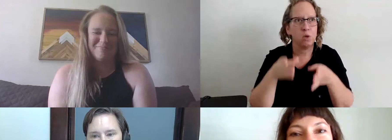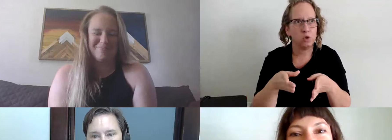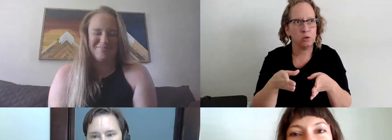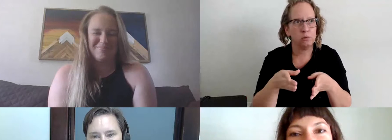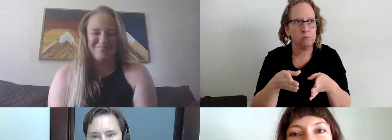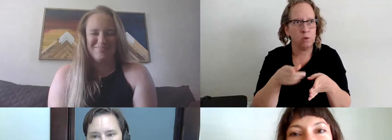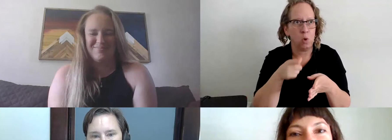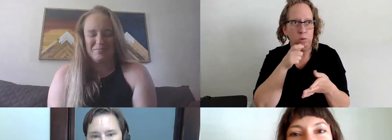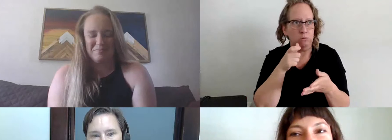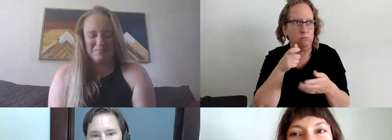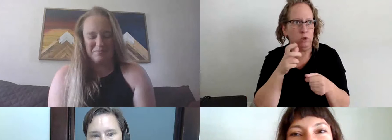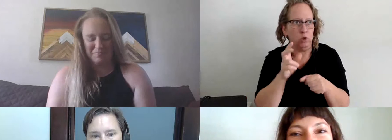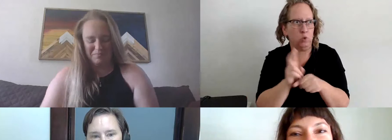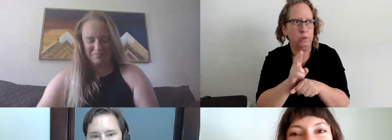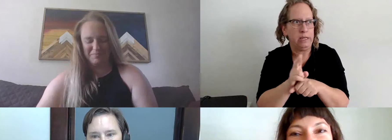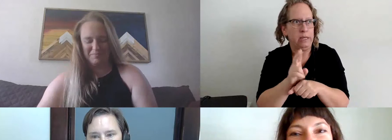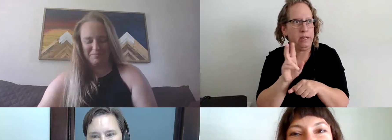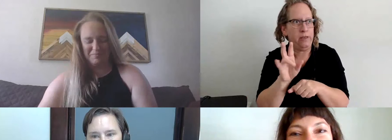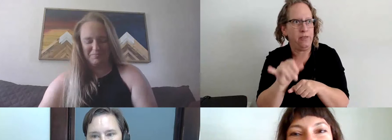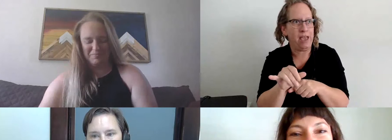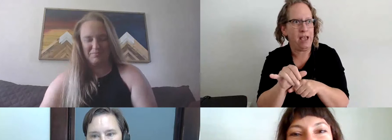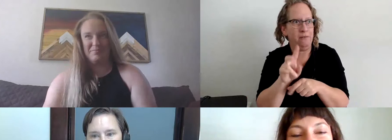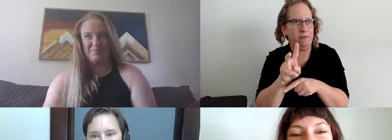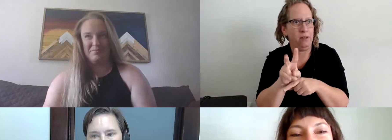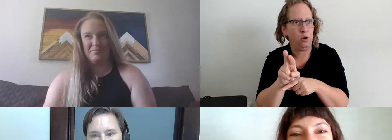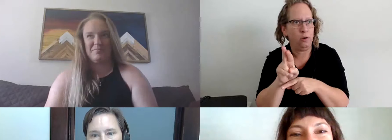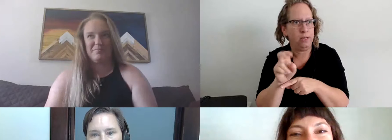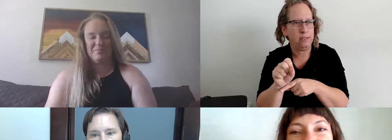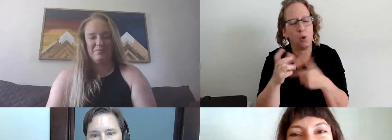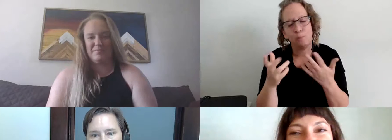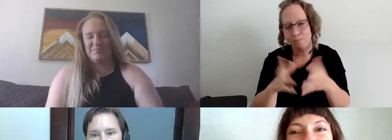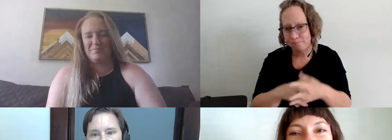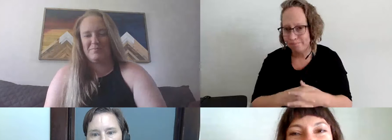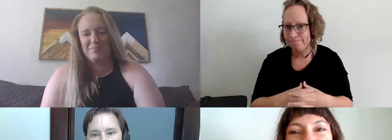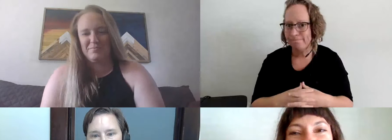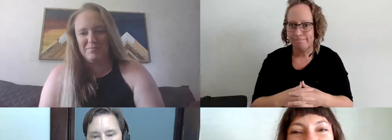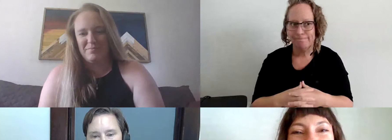was utilizing that video relay service.